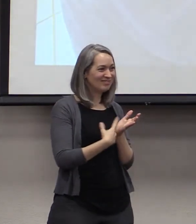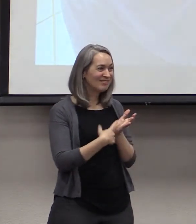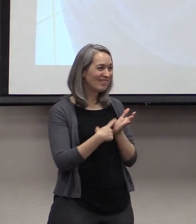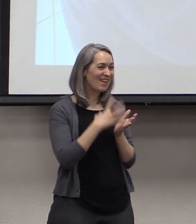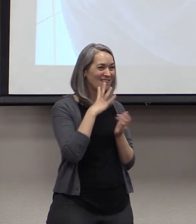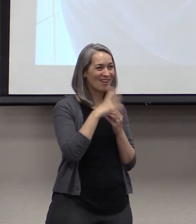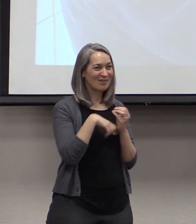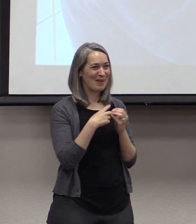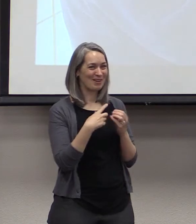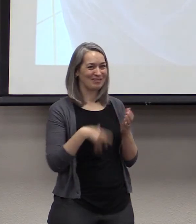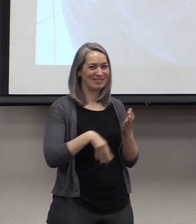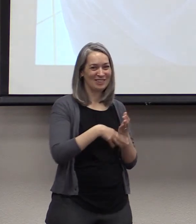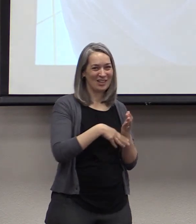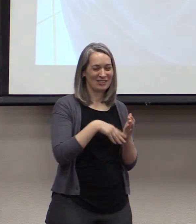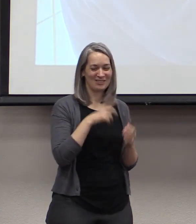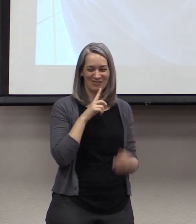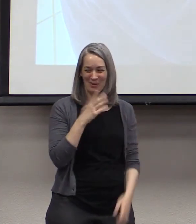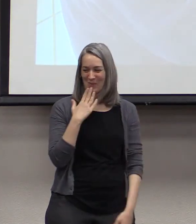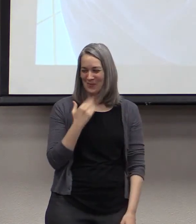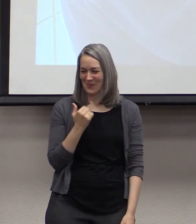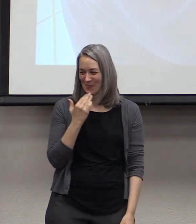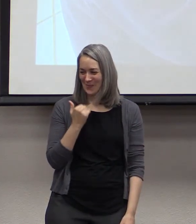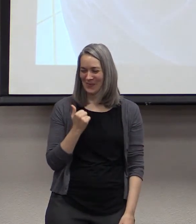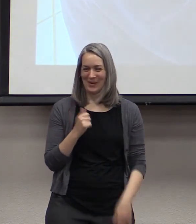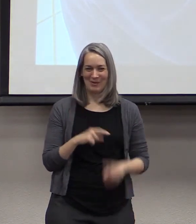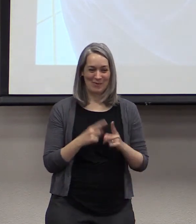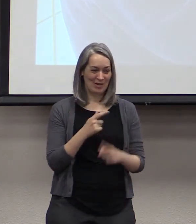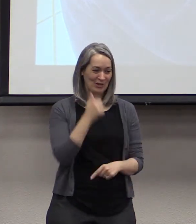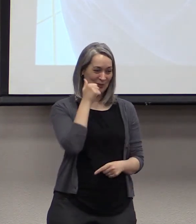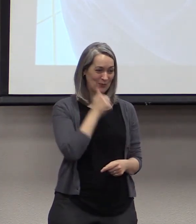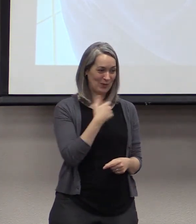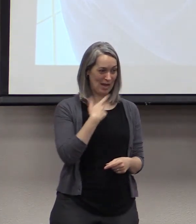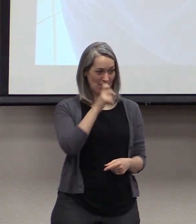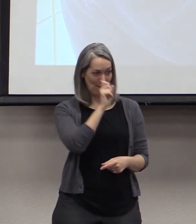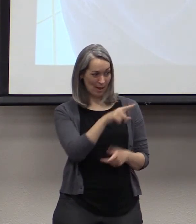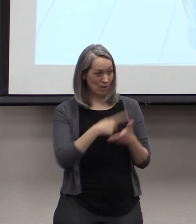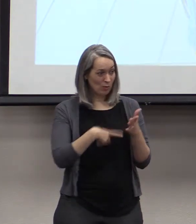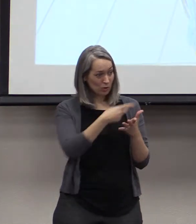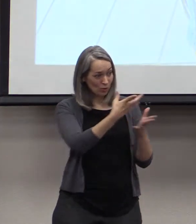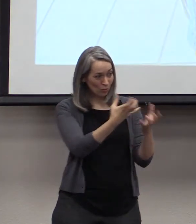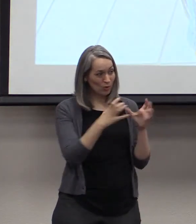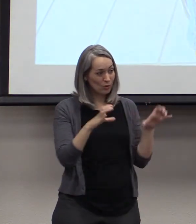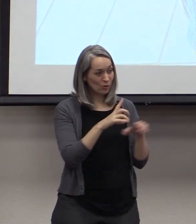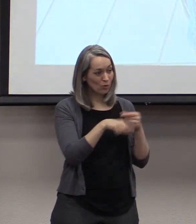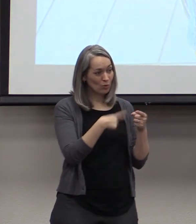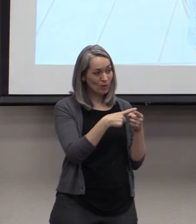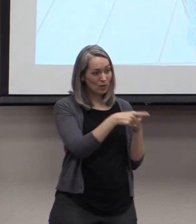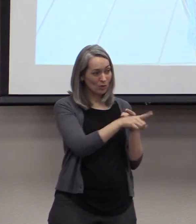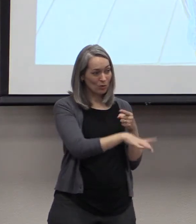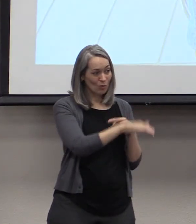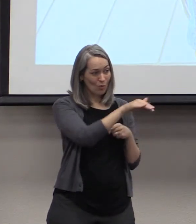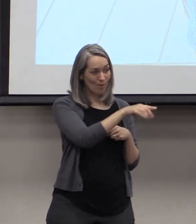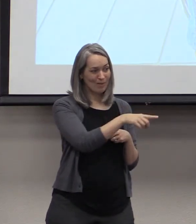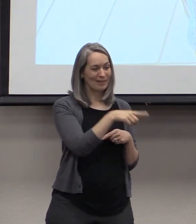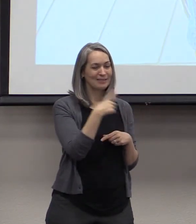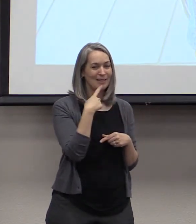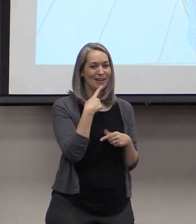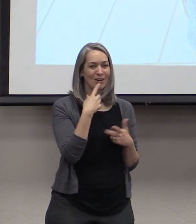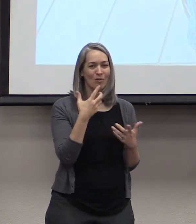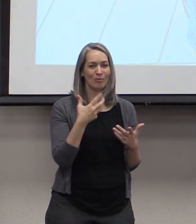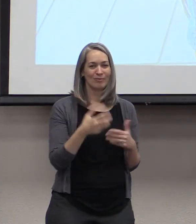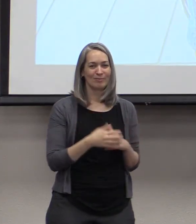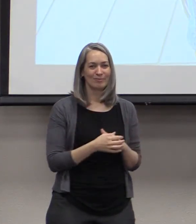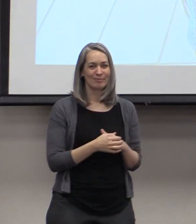really sweet. But whenever I would ask the girls this question about what they want to do when they grow up, they would say really